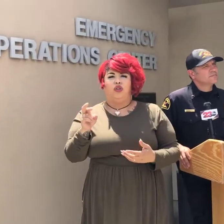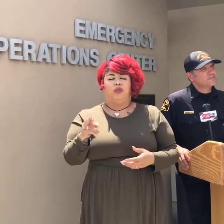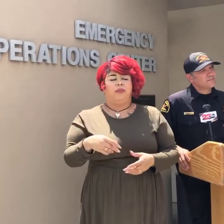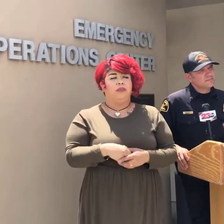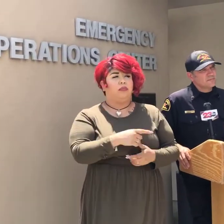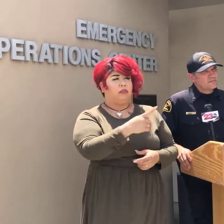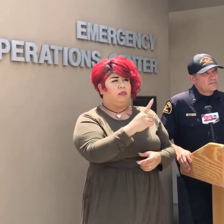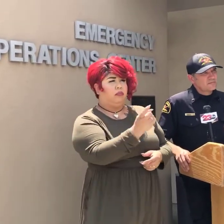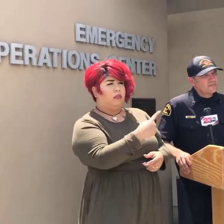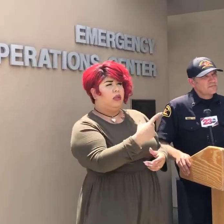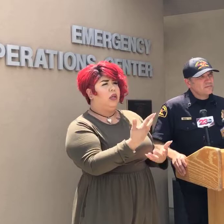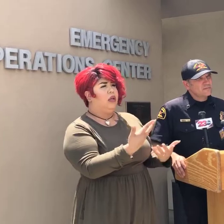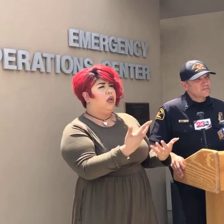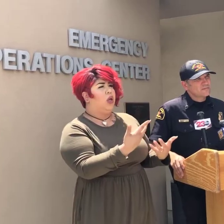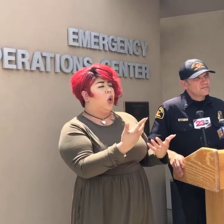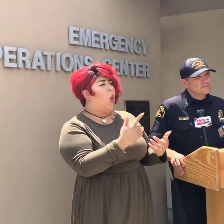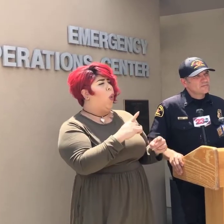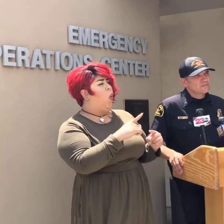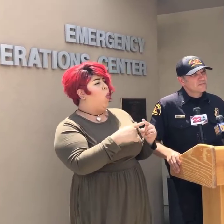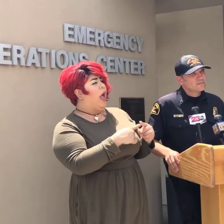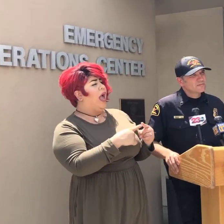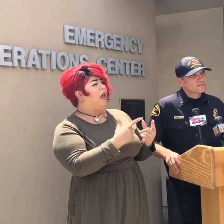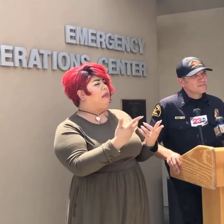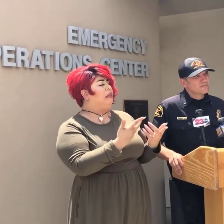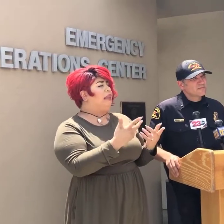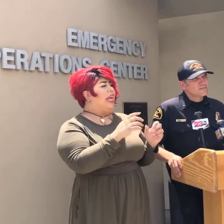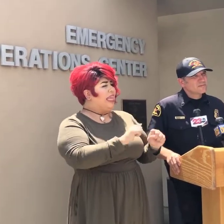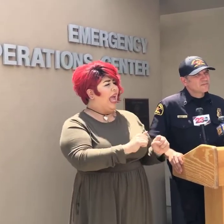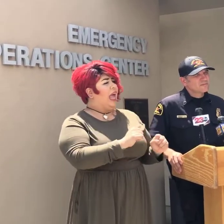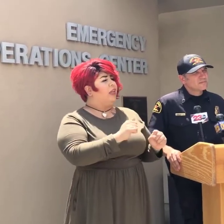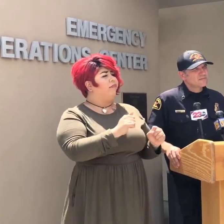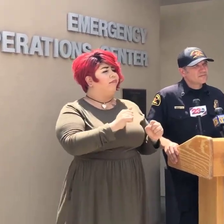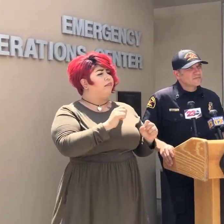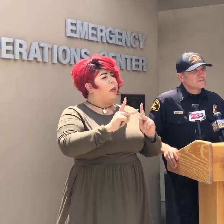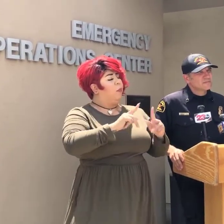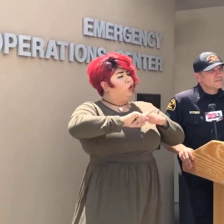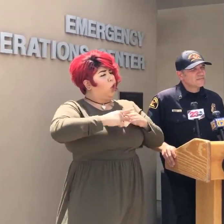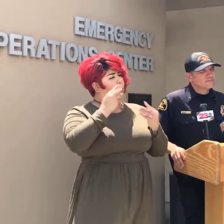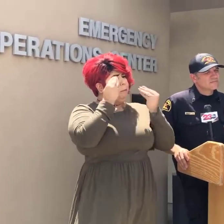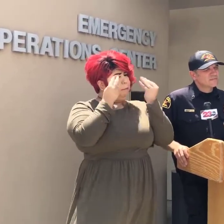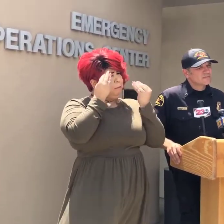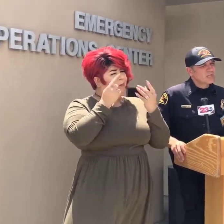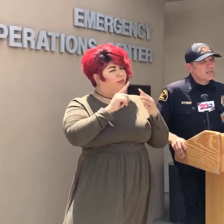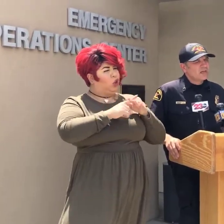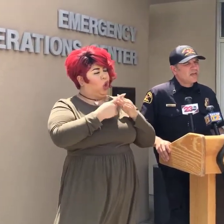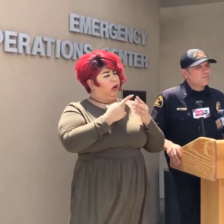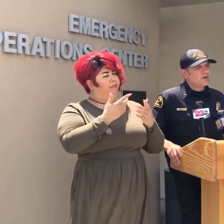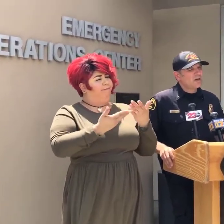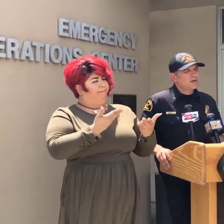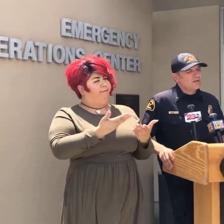you guys recommend or deem it safe for people to start reconsidering returning back home?